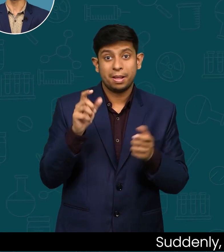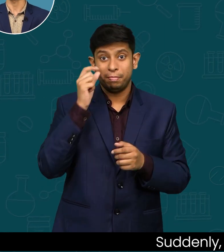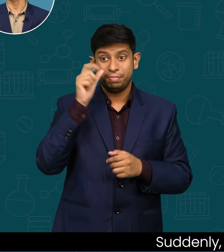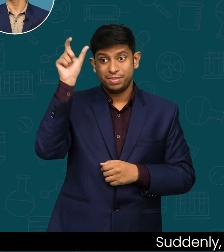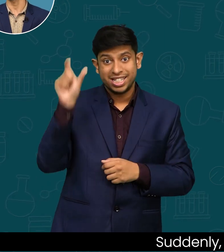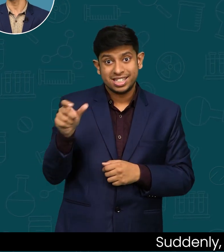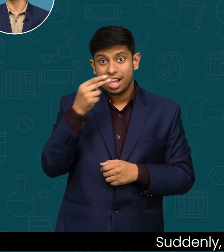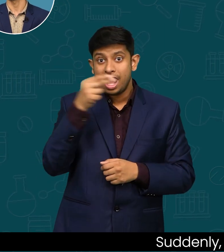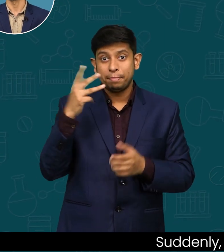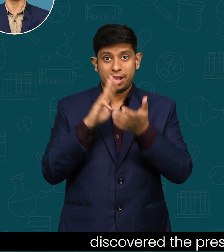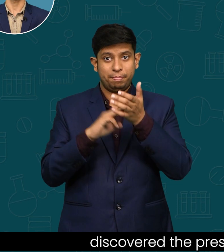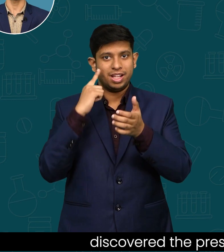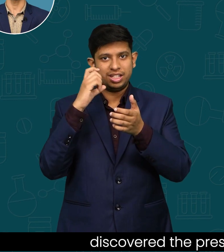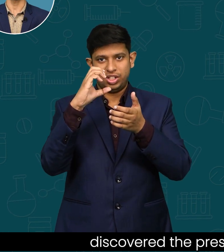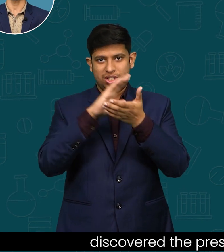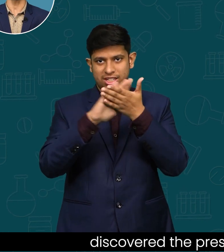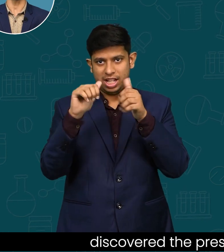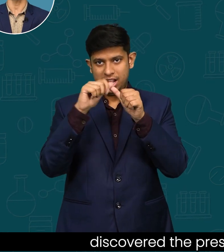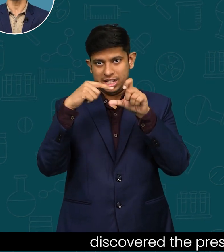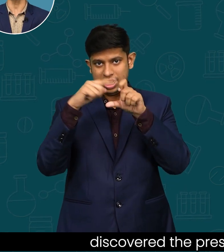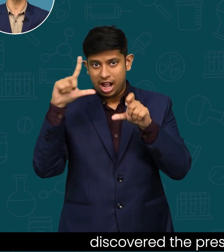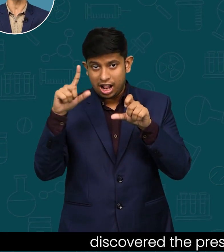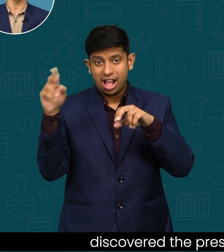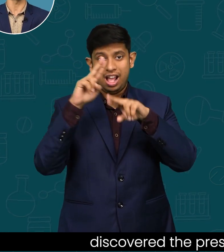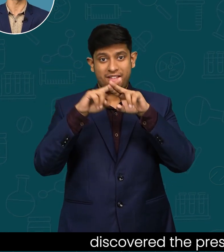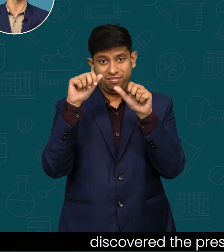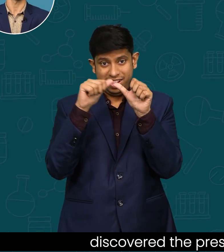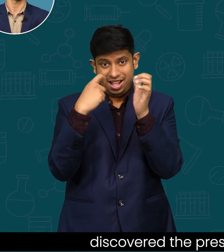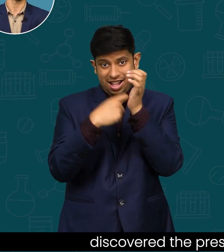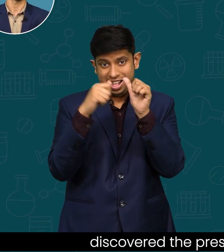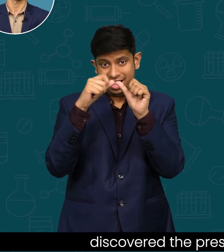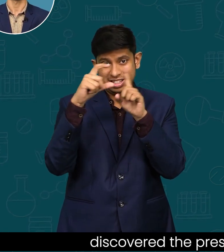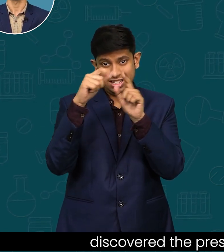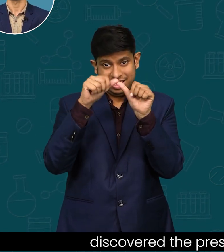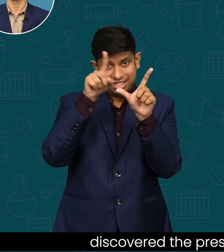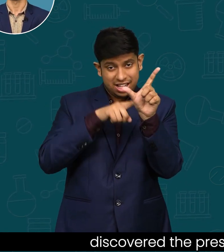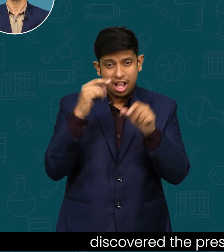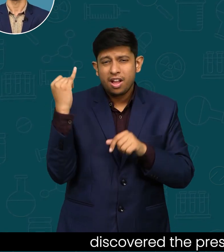Suddenly, Michael Faraday discovered the presence of charged particles.